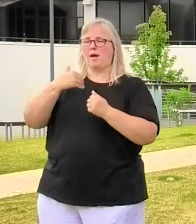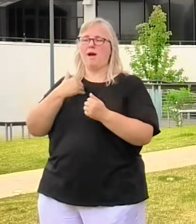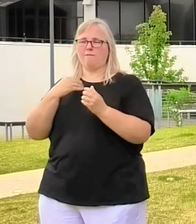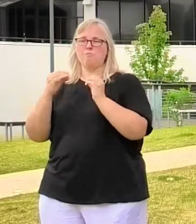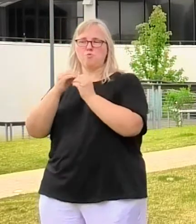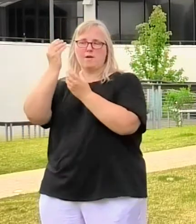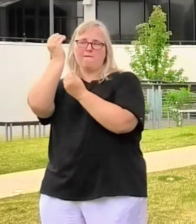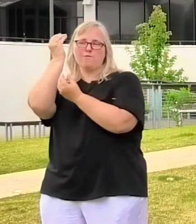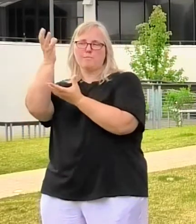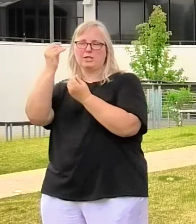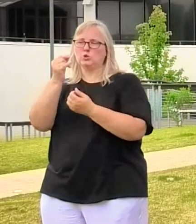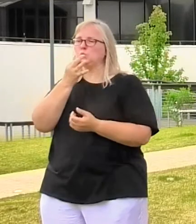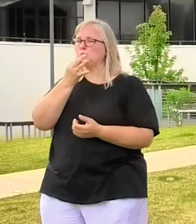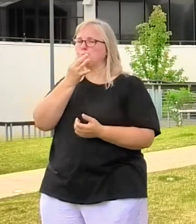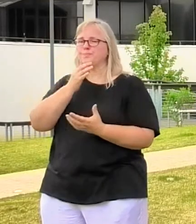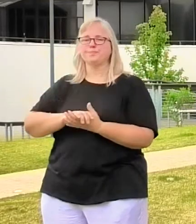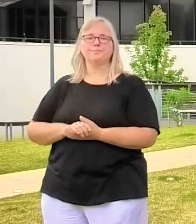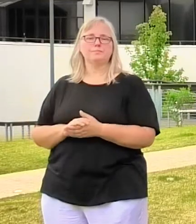more information shortly.